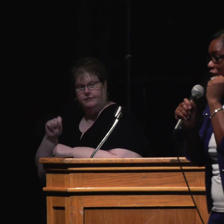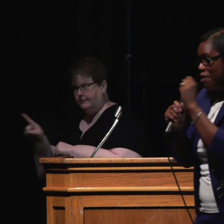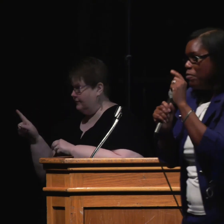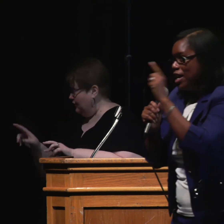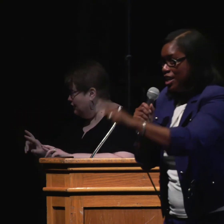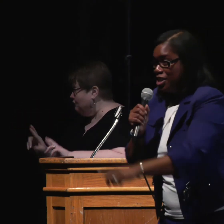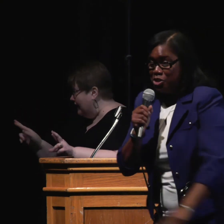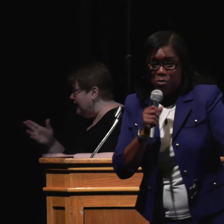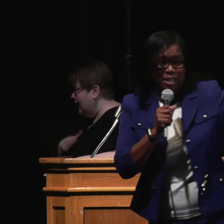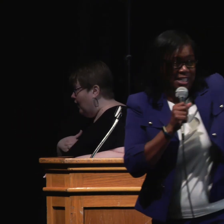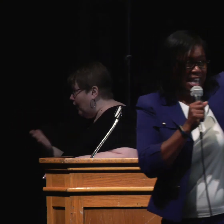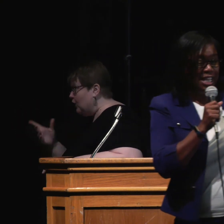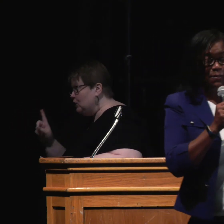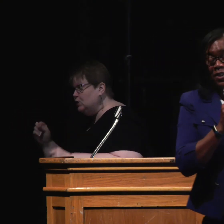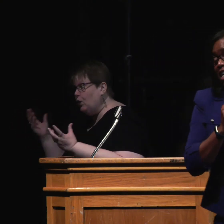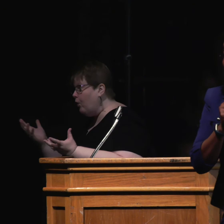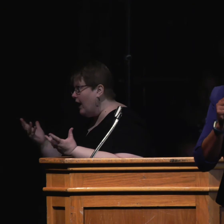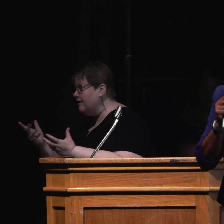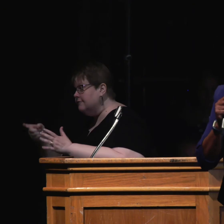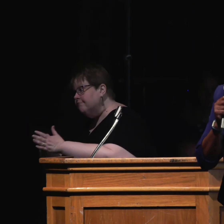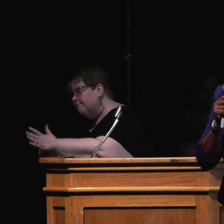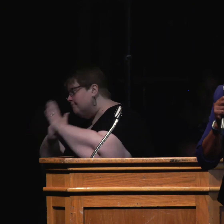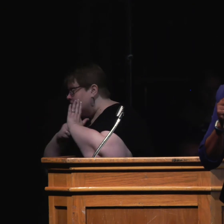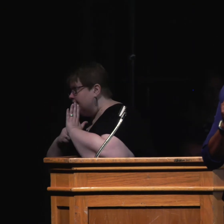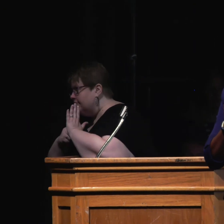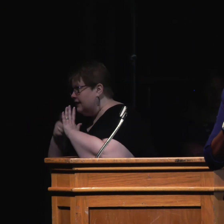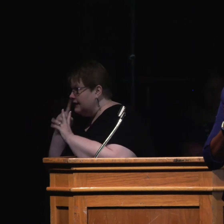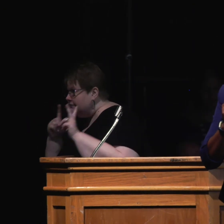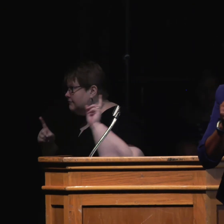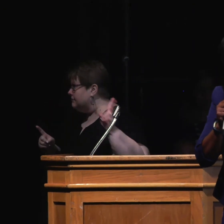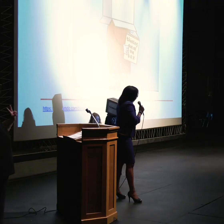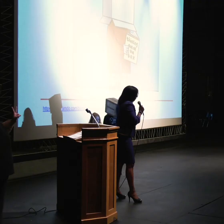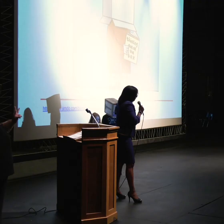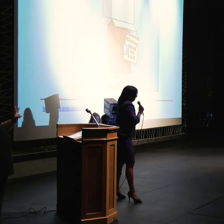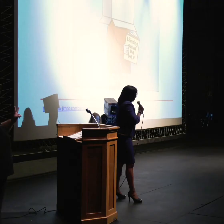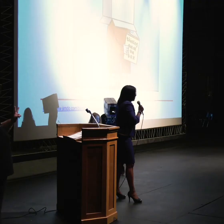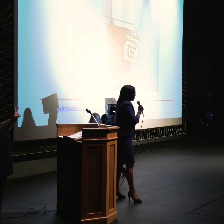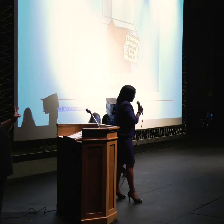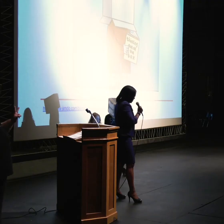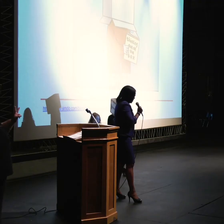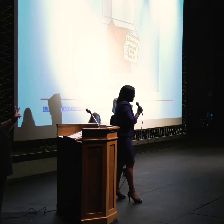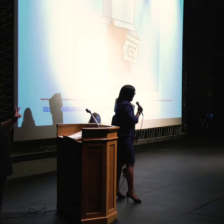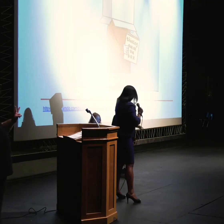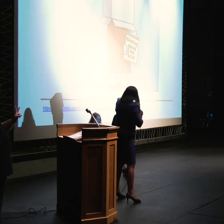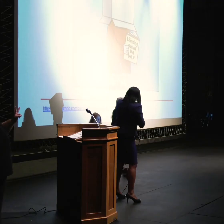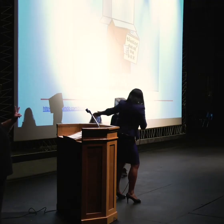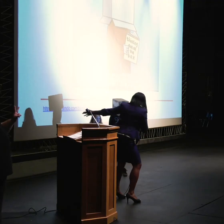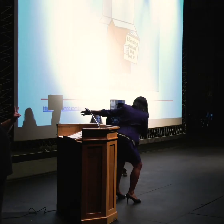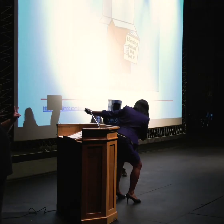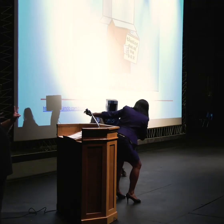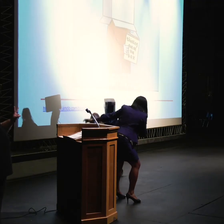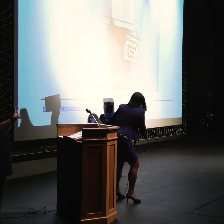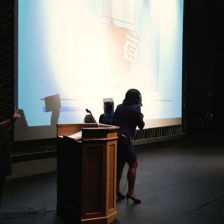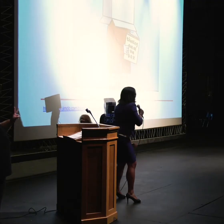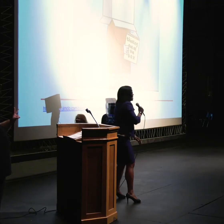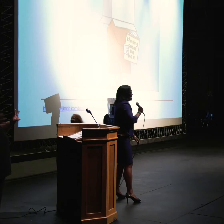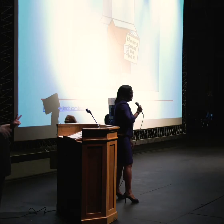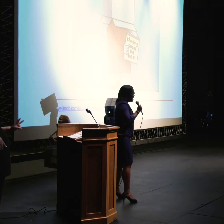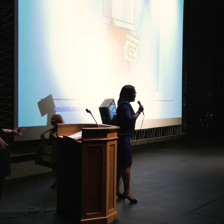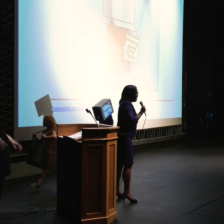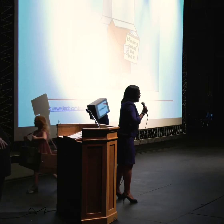you ready and willing to do what it takes for these two up here? All right. Thank you,